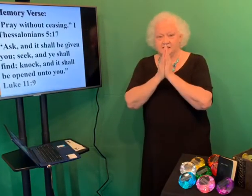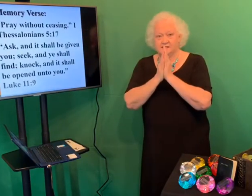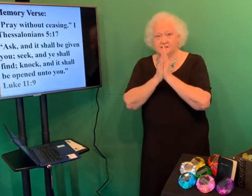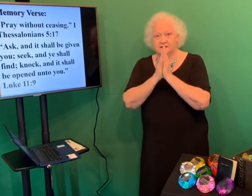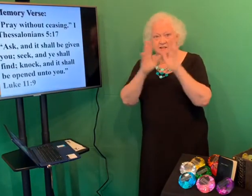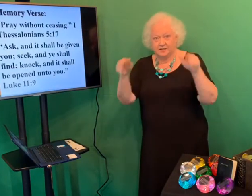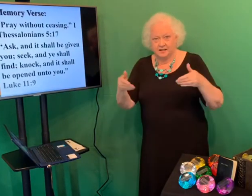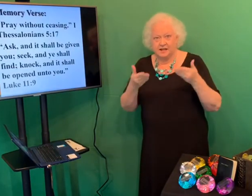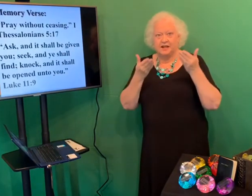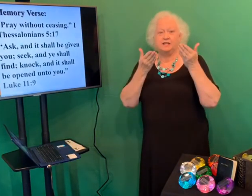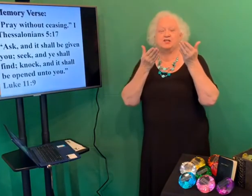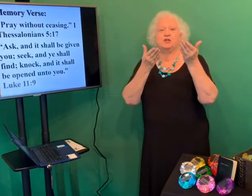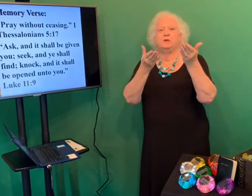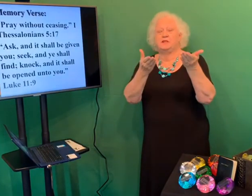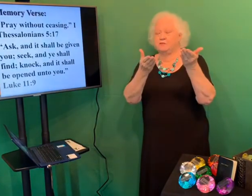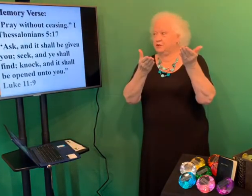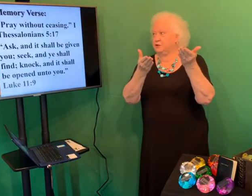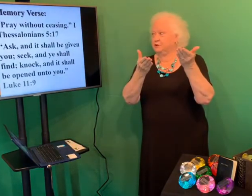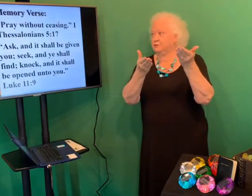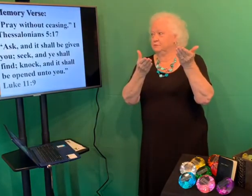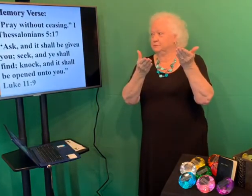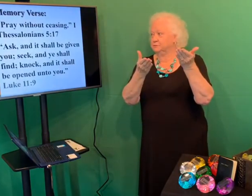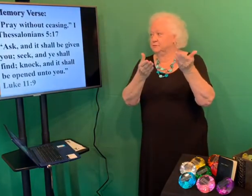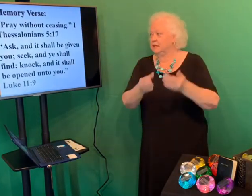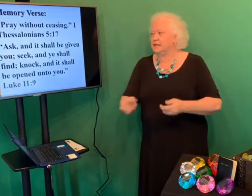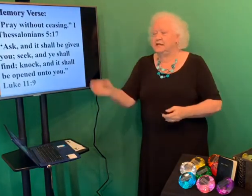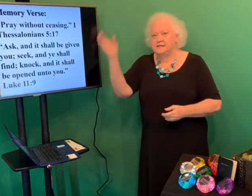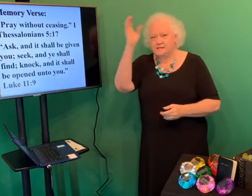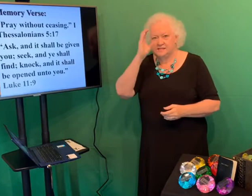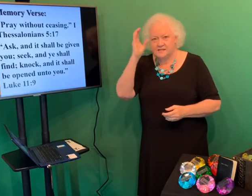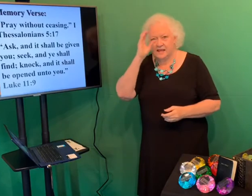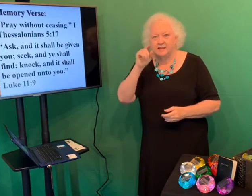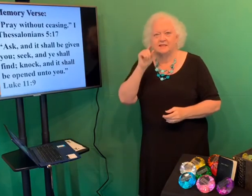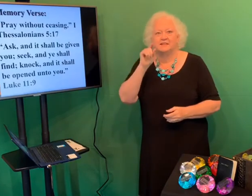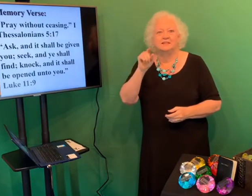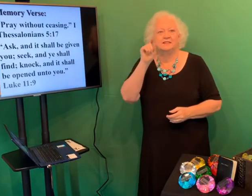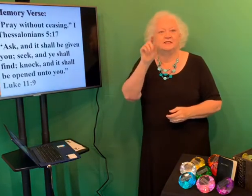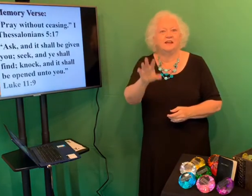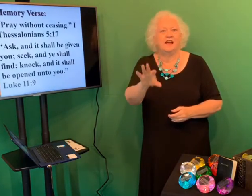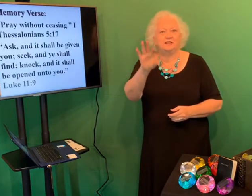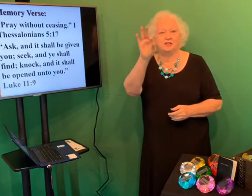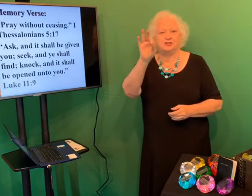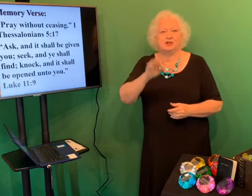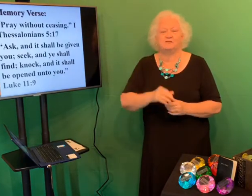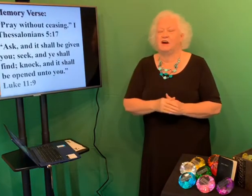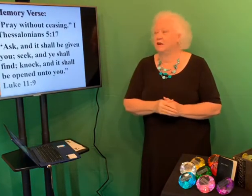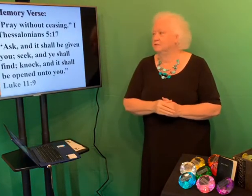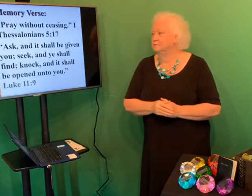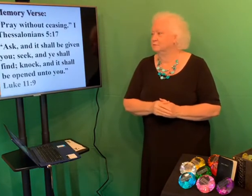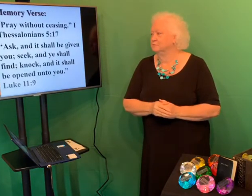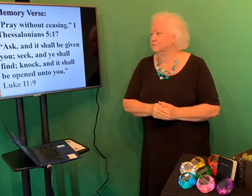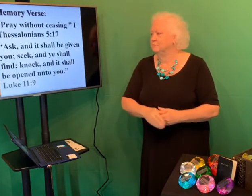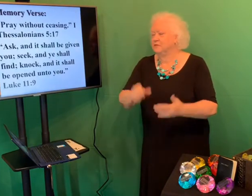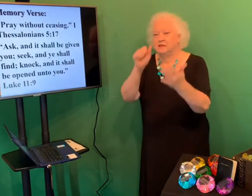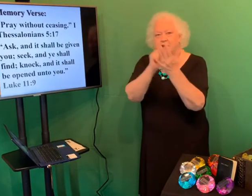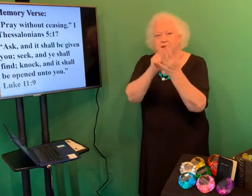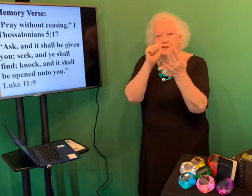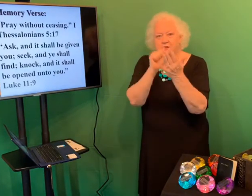ask and it shall be given you. Seek and ye shall find.